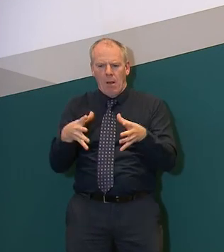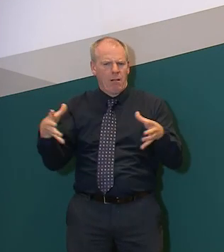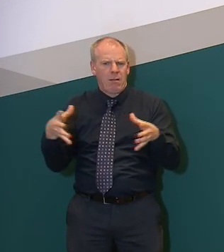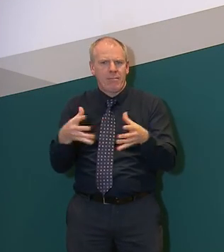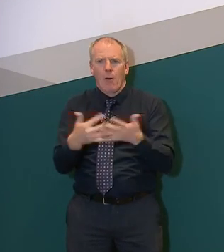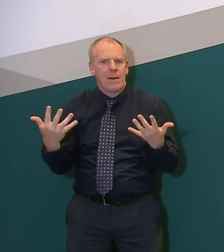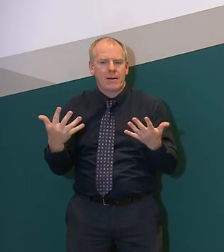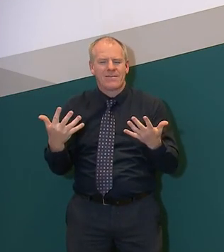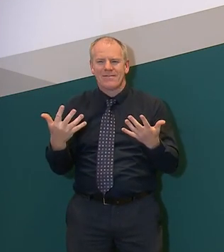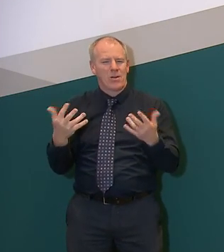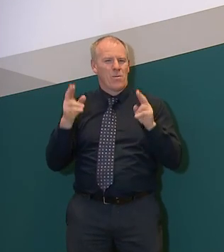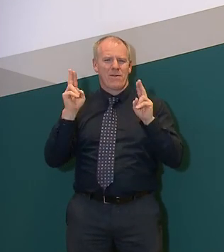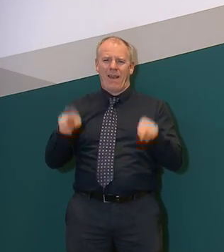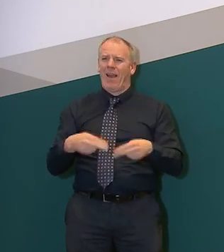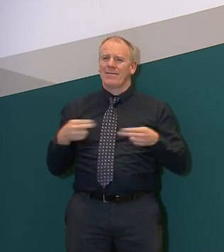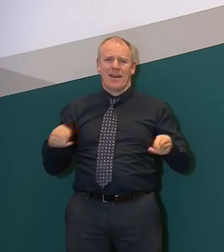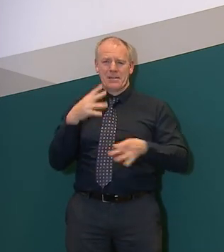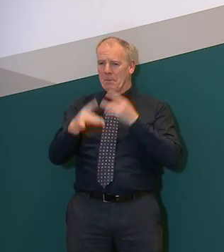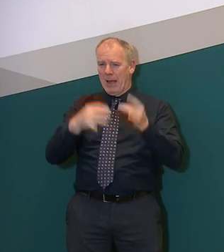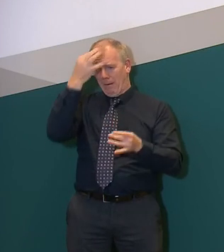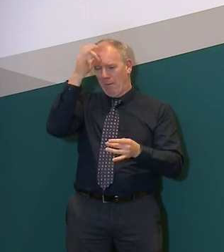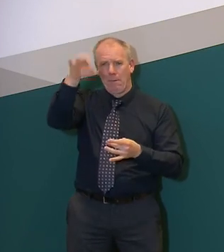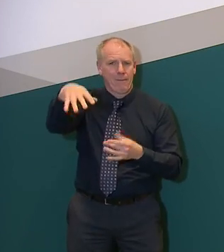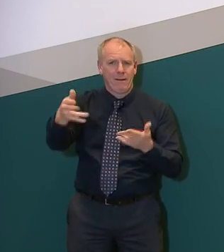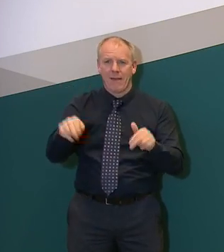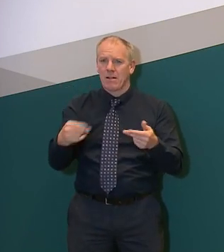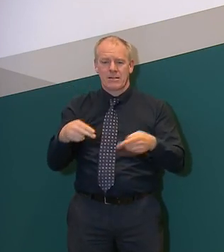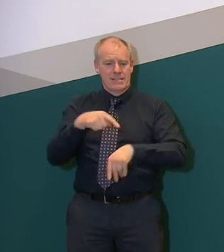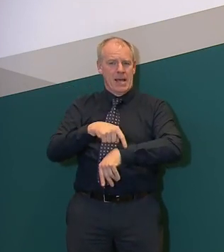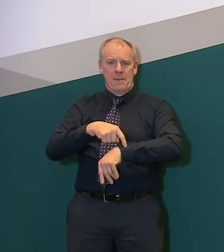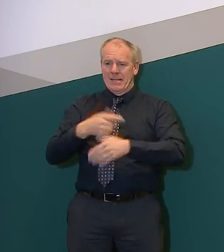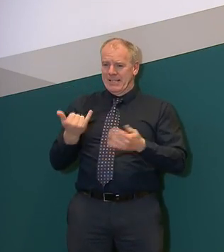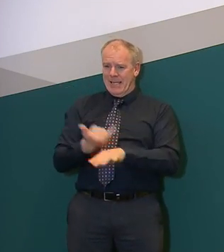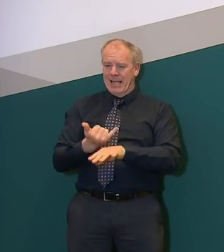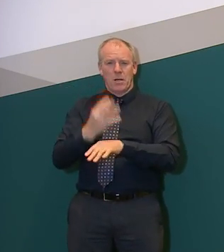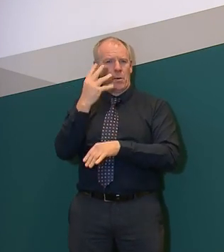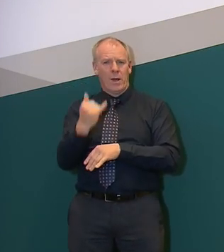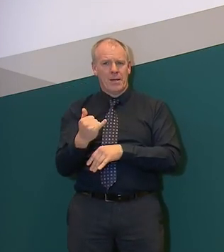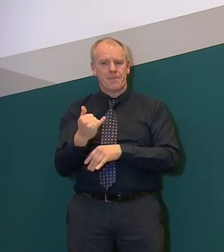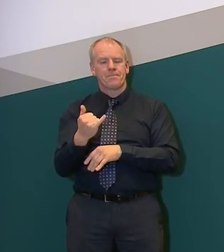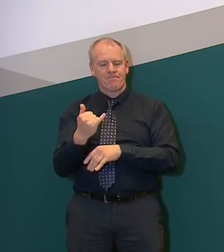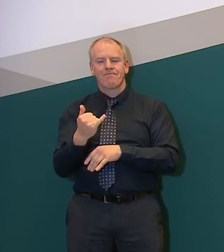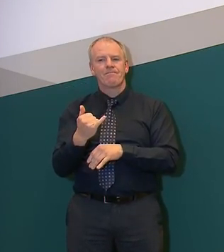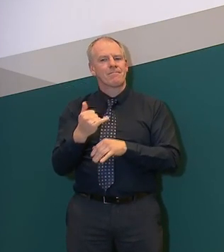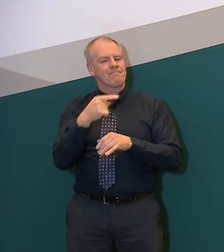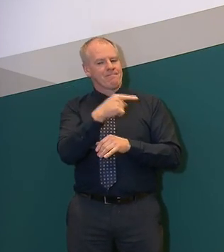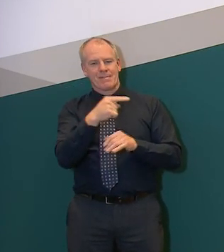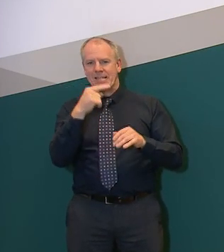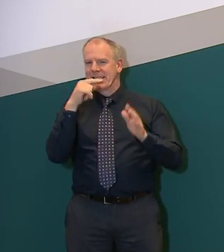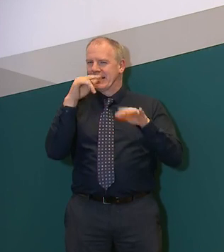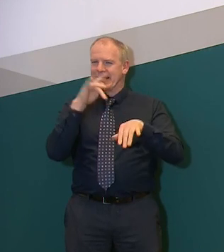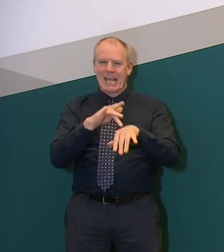not possible to make that prediction at this time. And the reason is, as I say, the models are very sensitive to